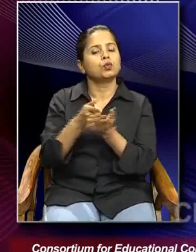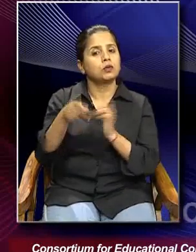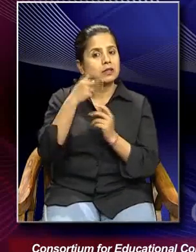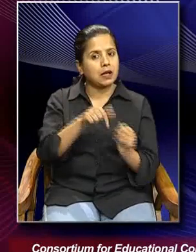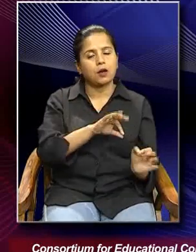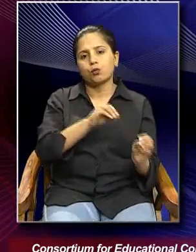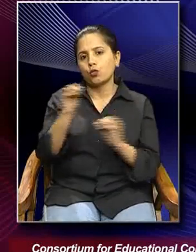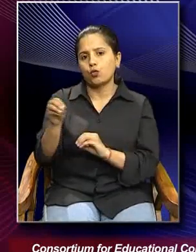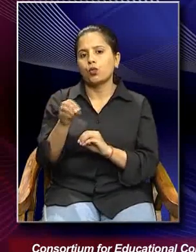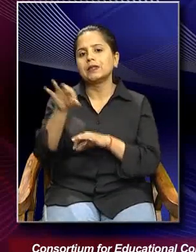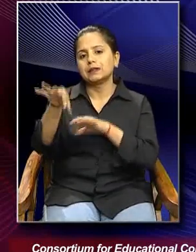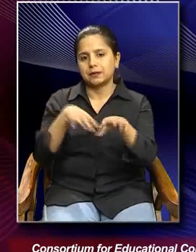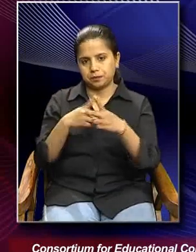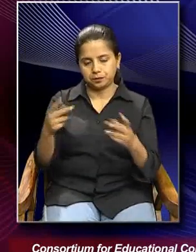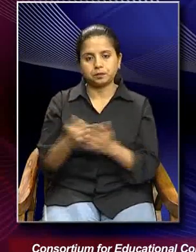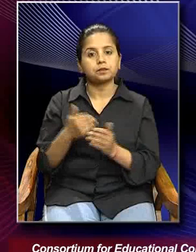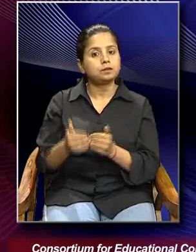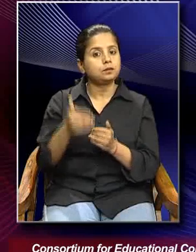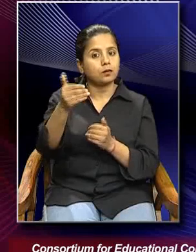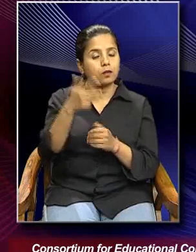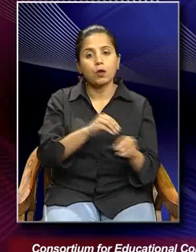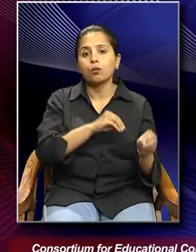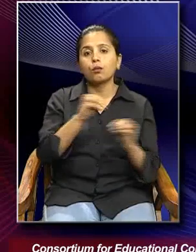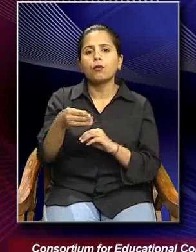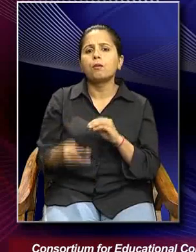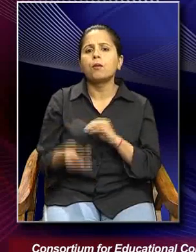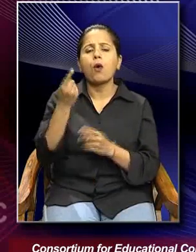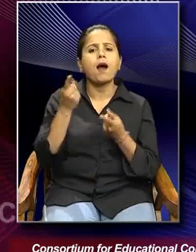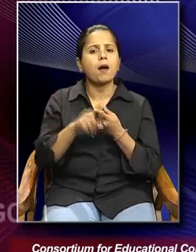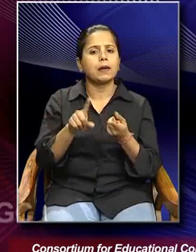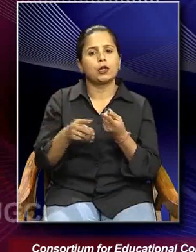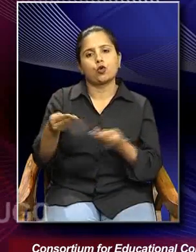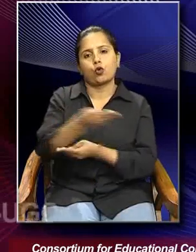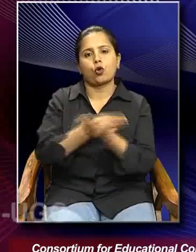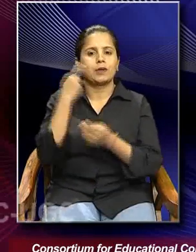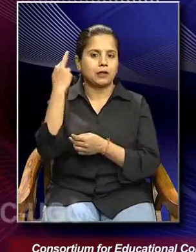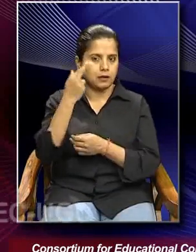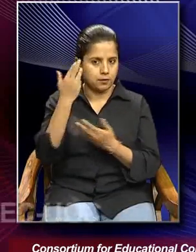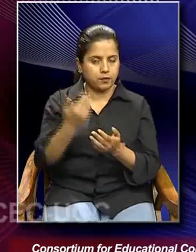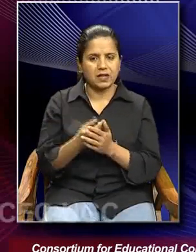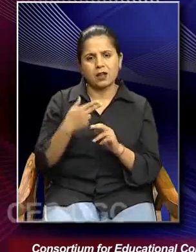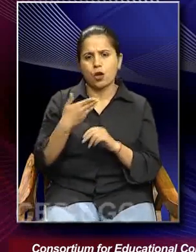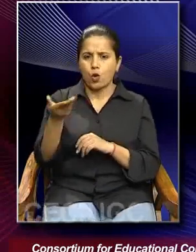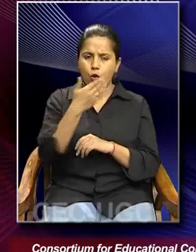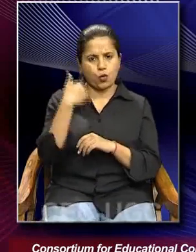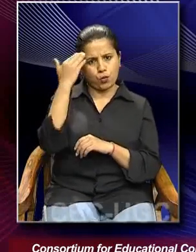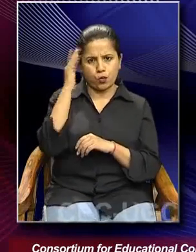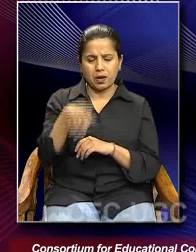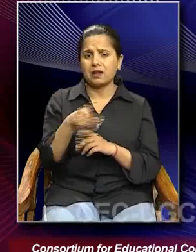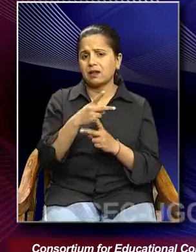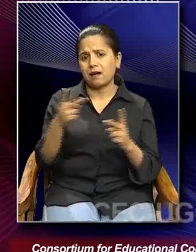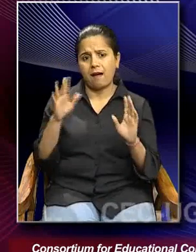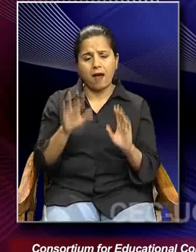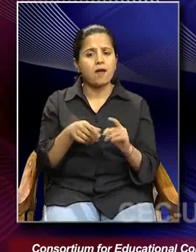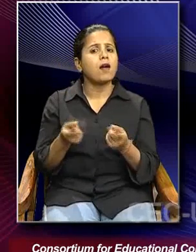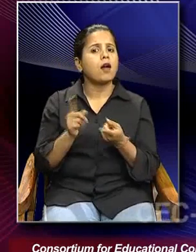urban centers. Next is migration is mostly due to economic causes. So of course we know that there are multiple